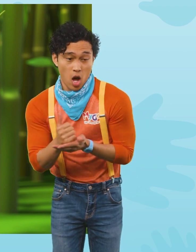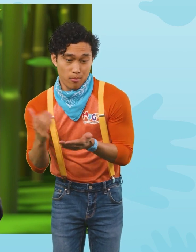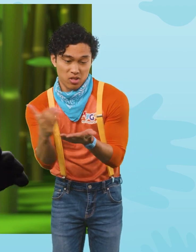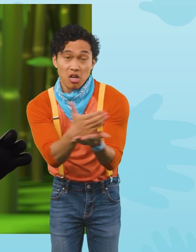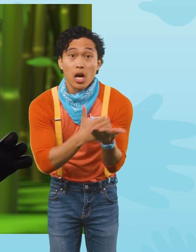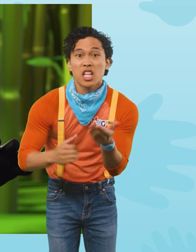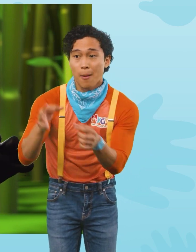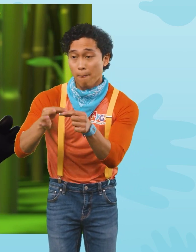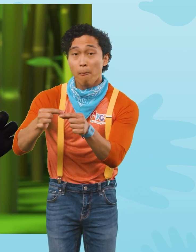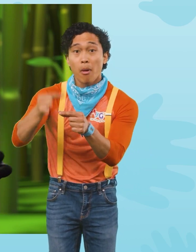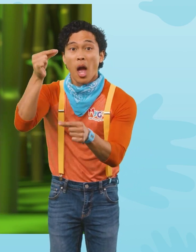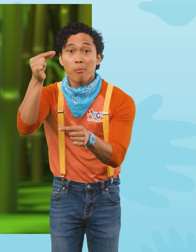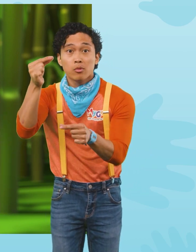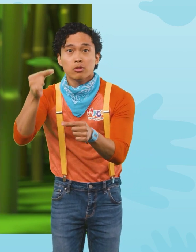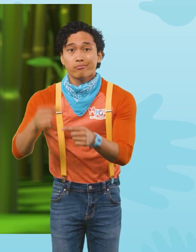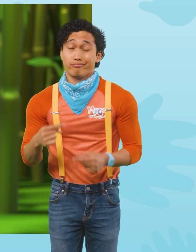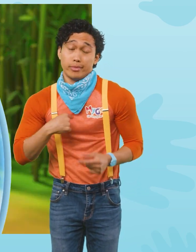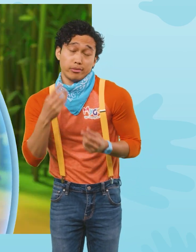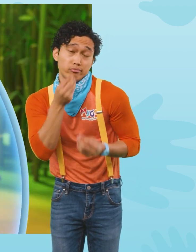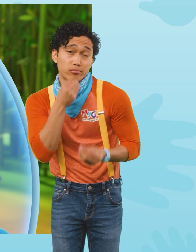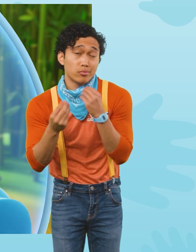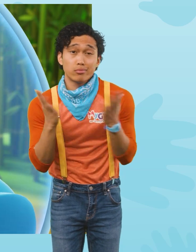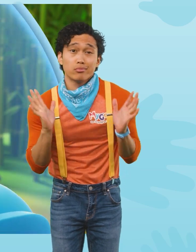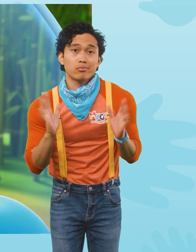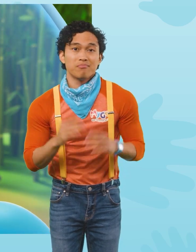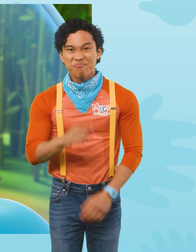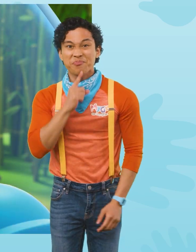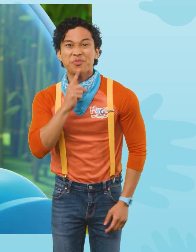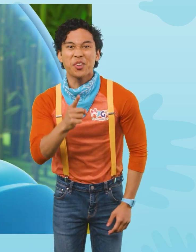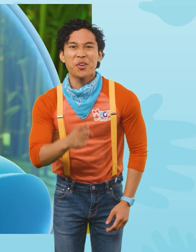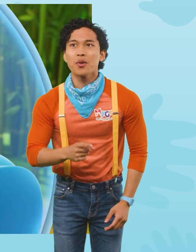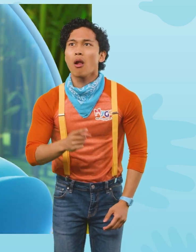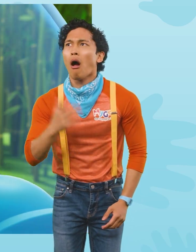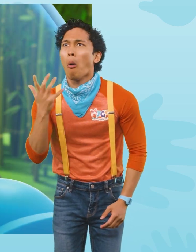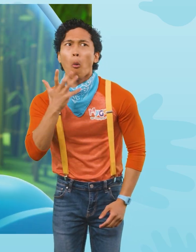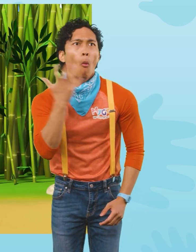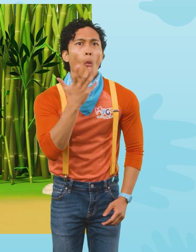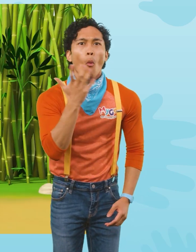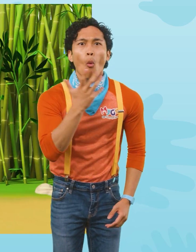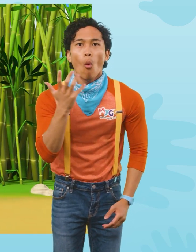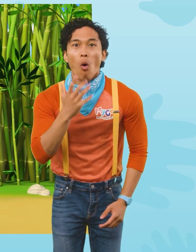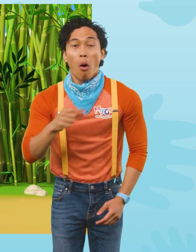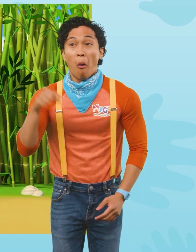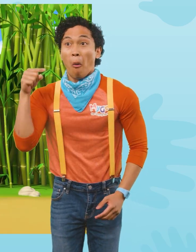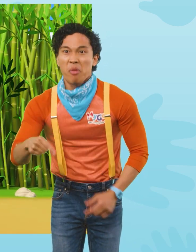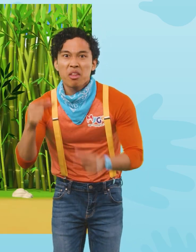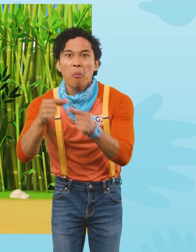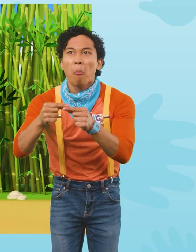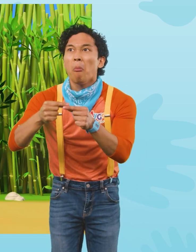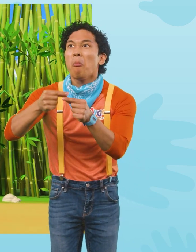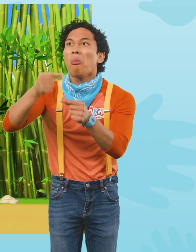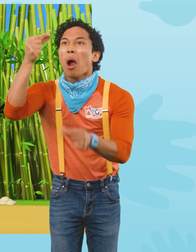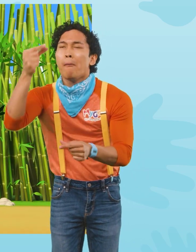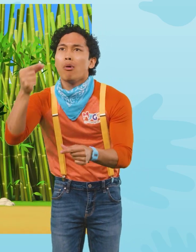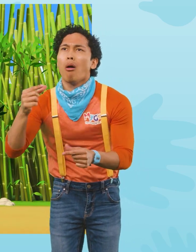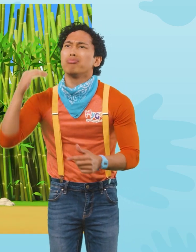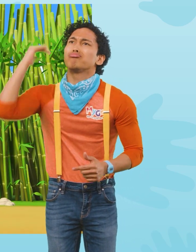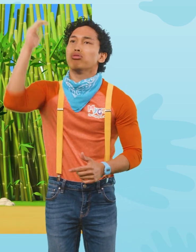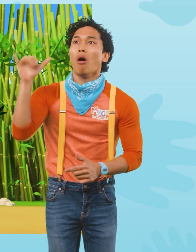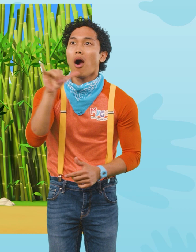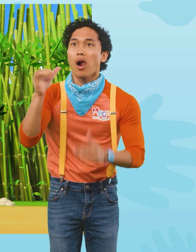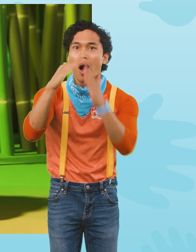some bamboo on the way? Just for a snack. Sure. Whoa! This bamboo is as tall